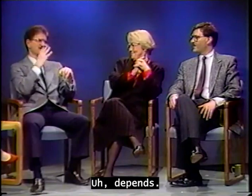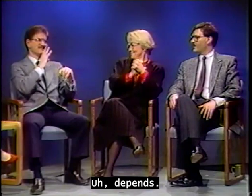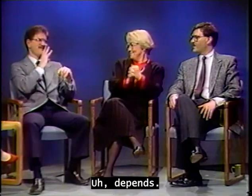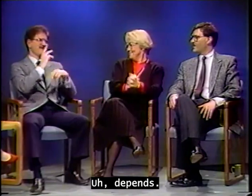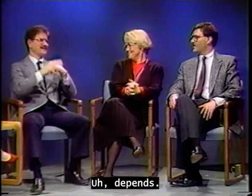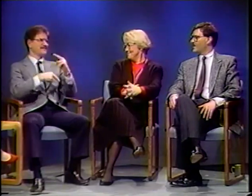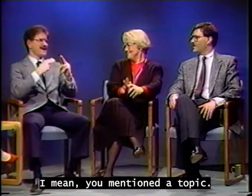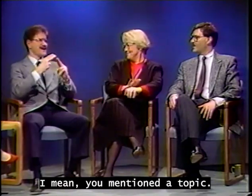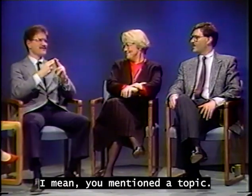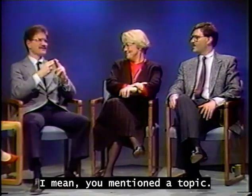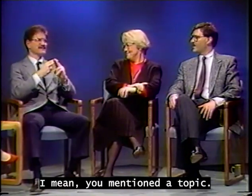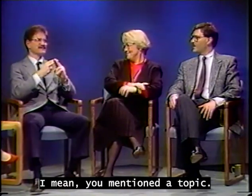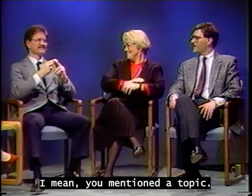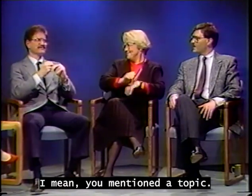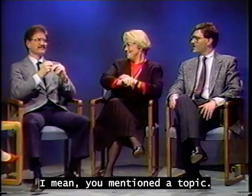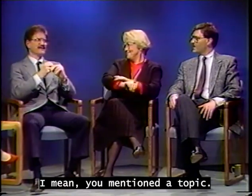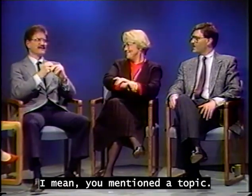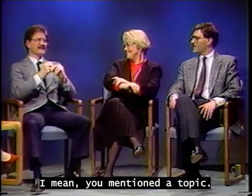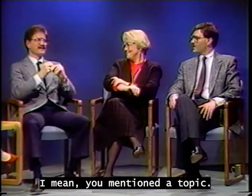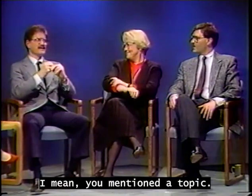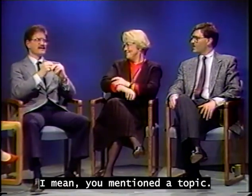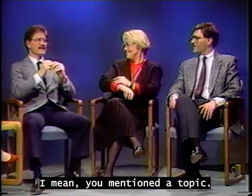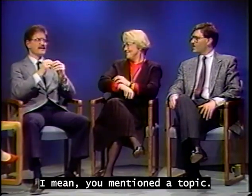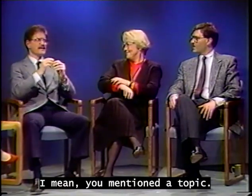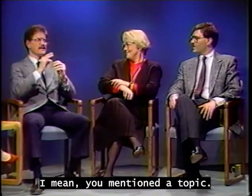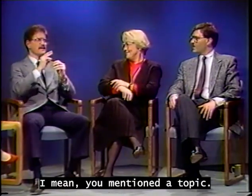Depends. I mean, you mentioned a topic.